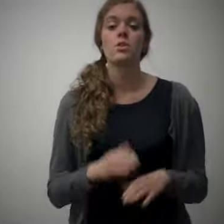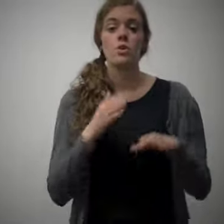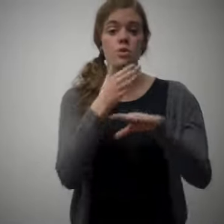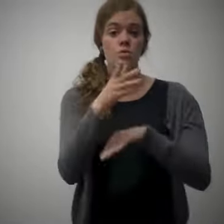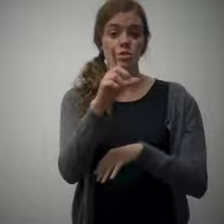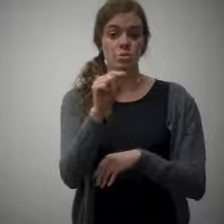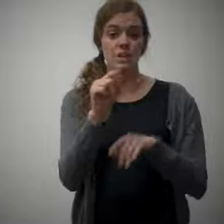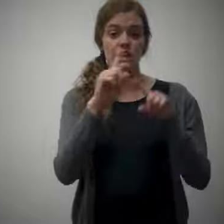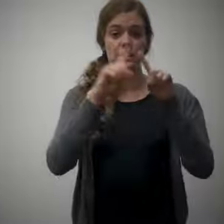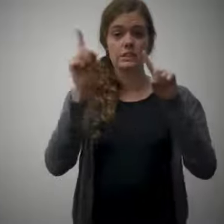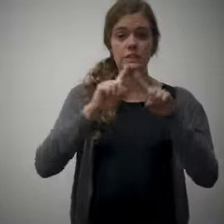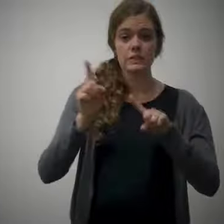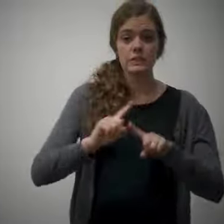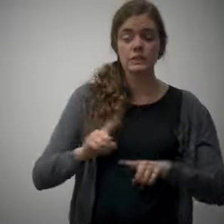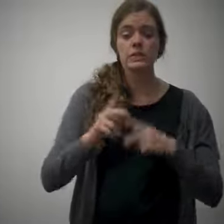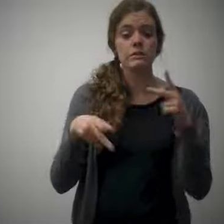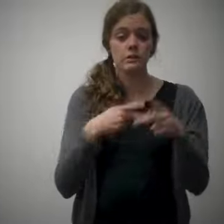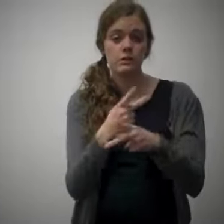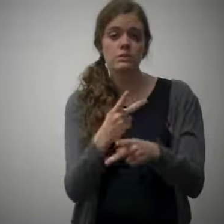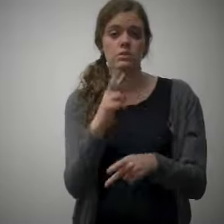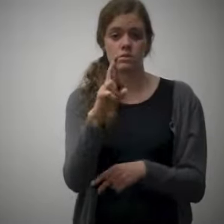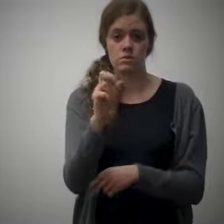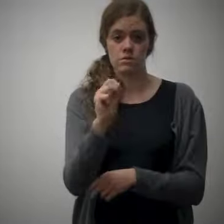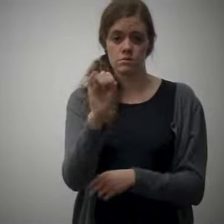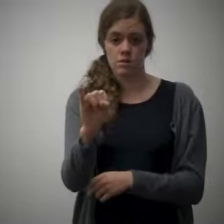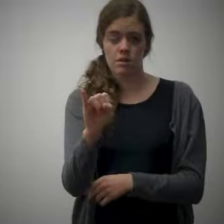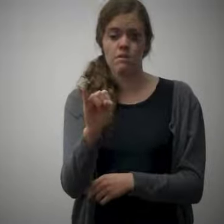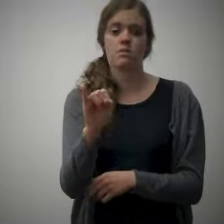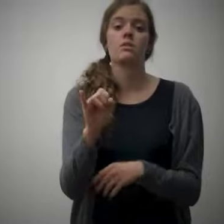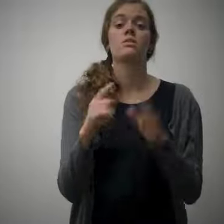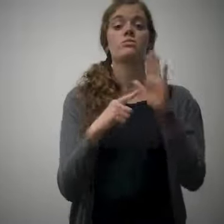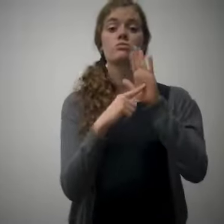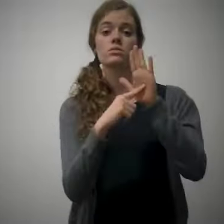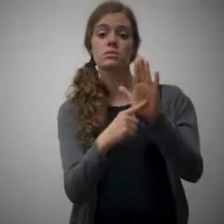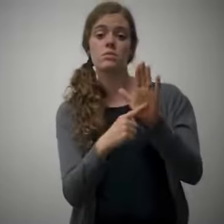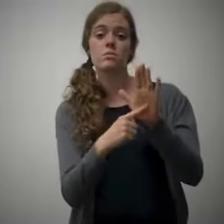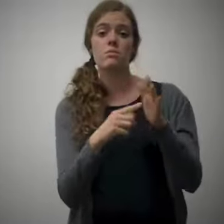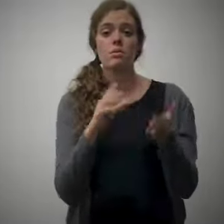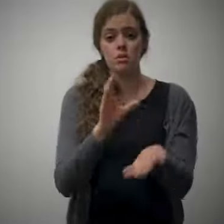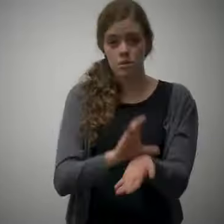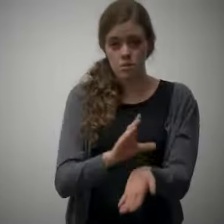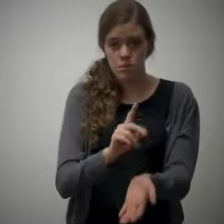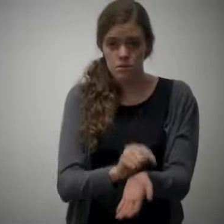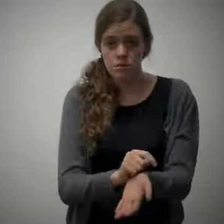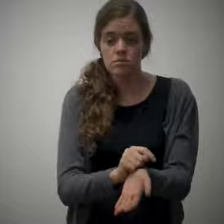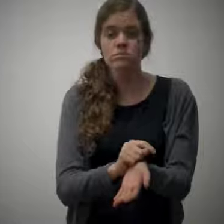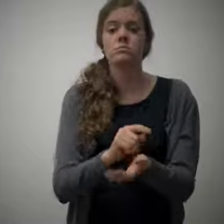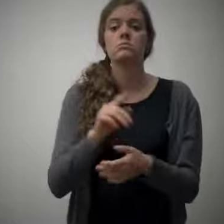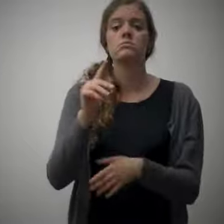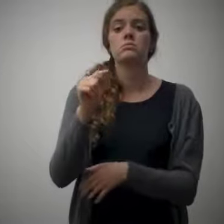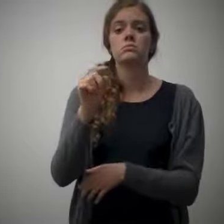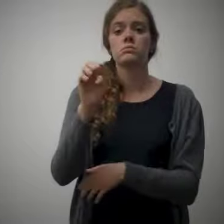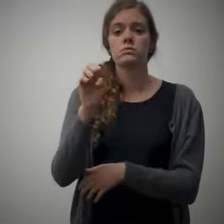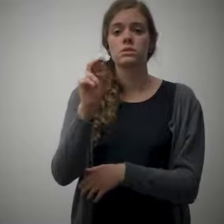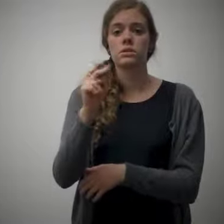This soft tissue injury includes more than 20 different kinds of injuries, including carpal tunnel